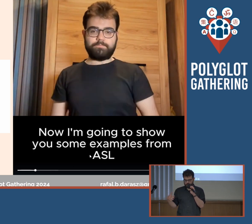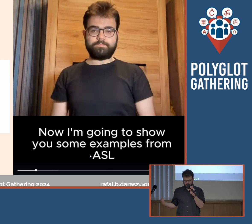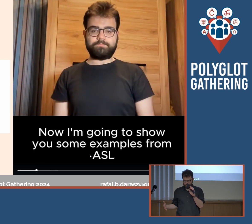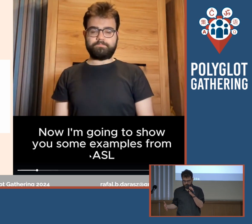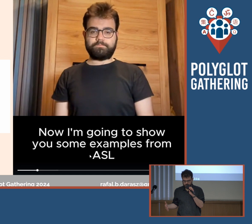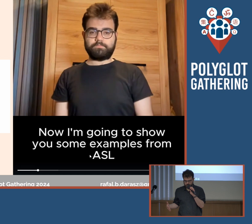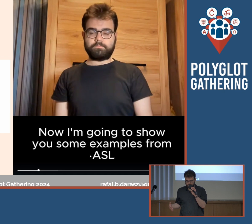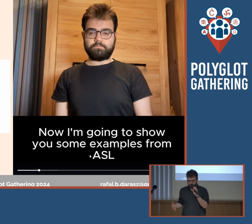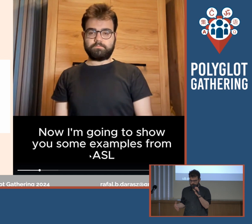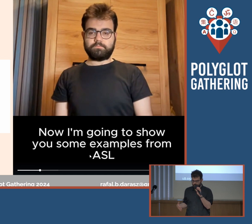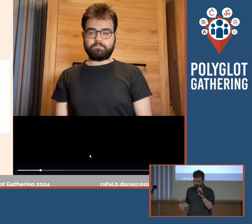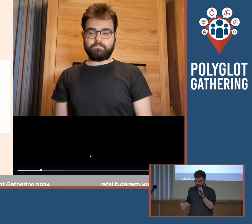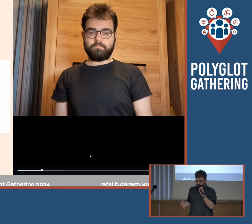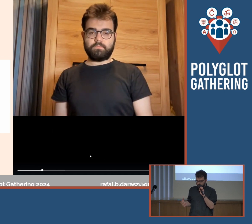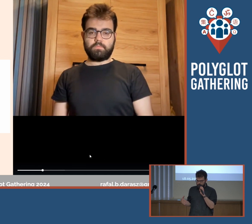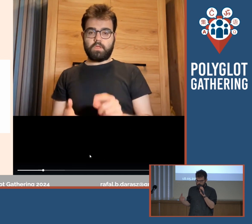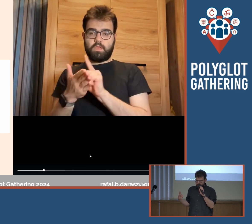this topic, comment structure.